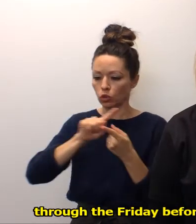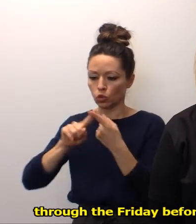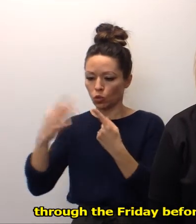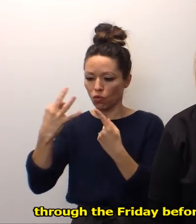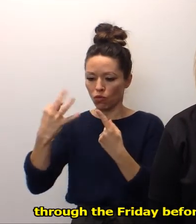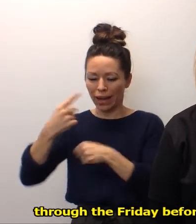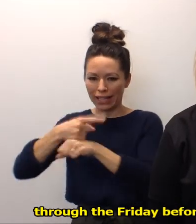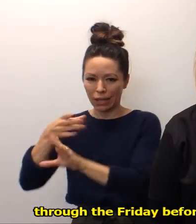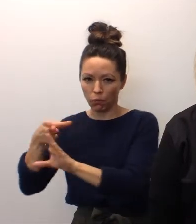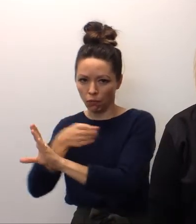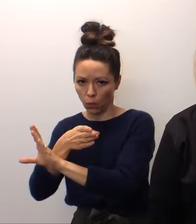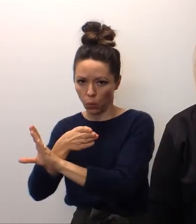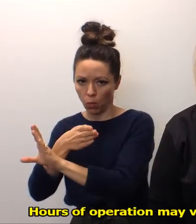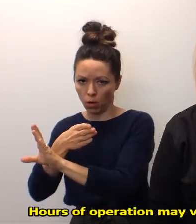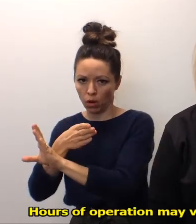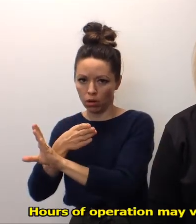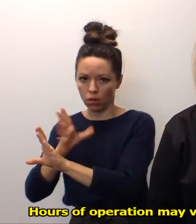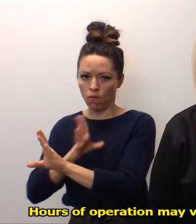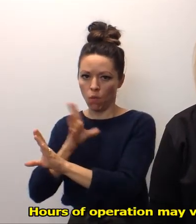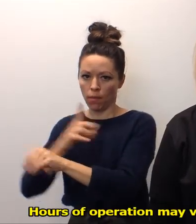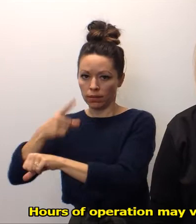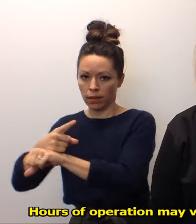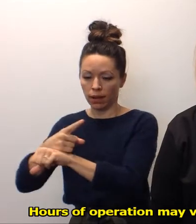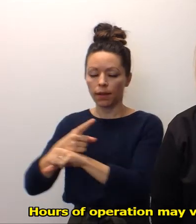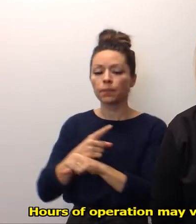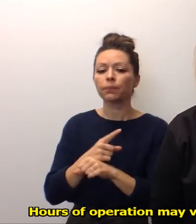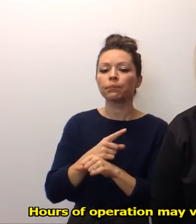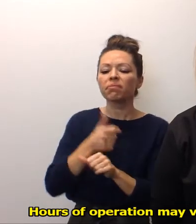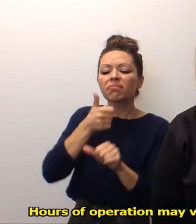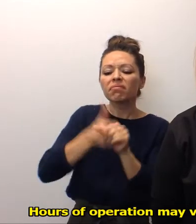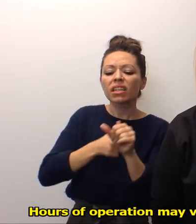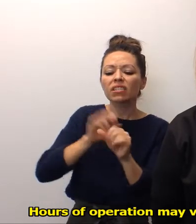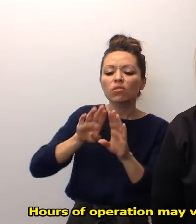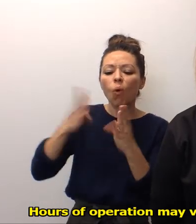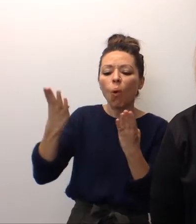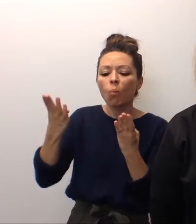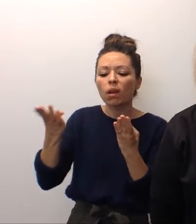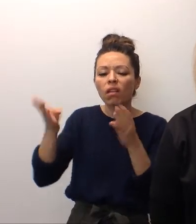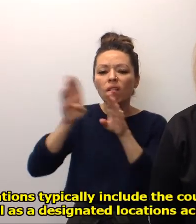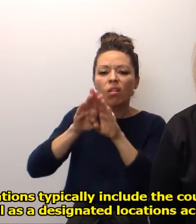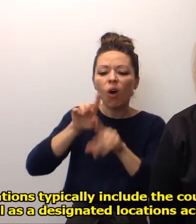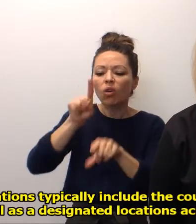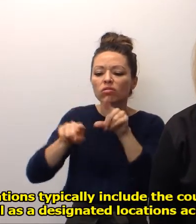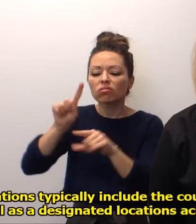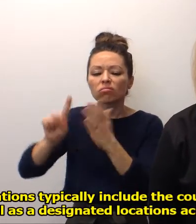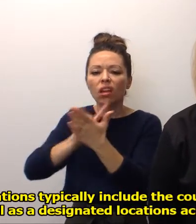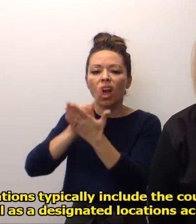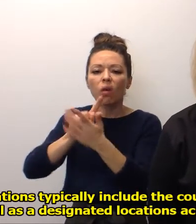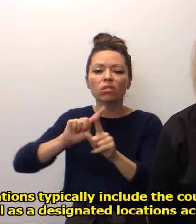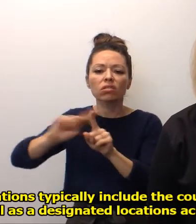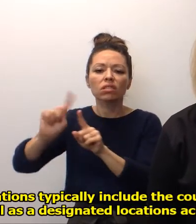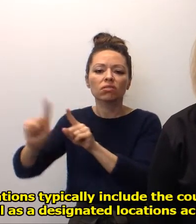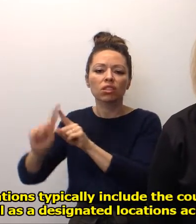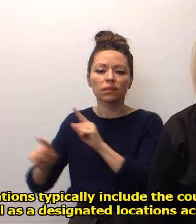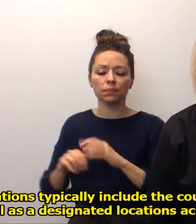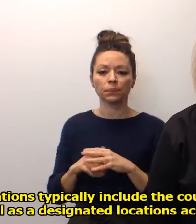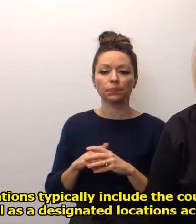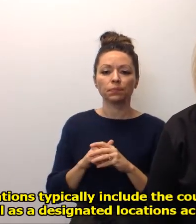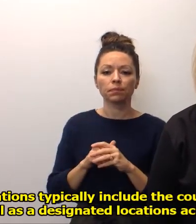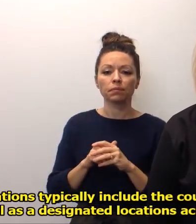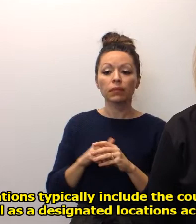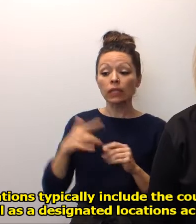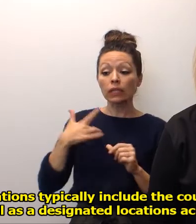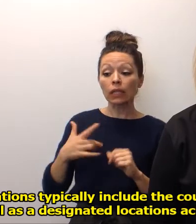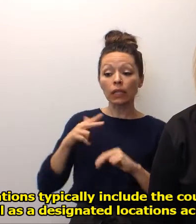before Election Day. Hours of operation may vary by location. Location typically includes the county